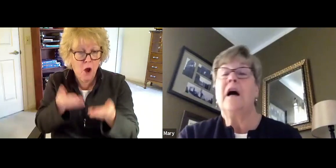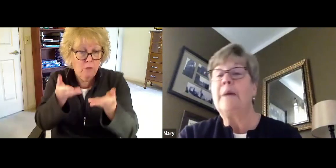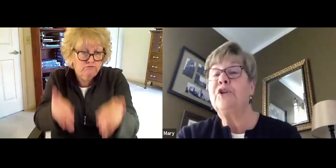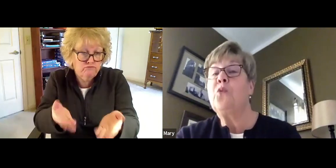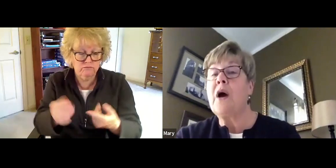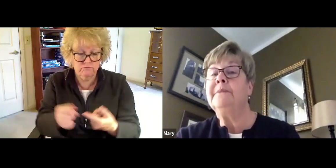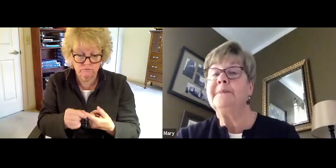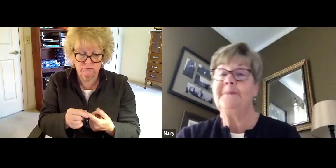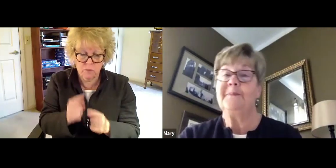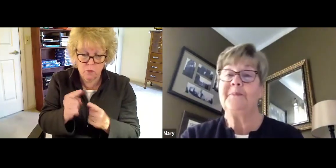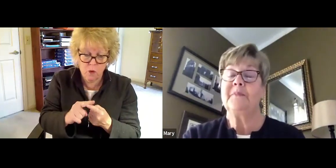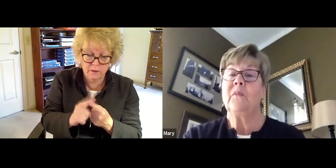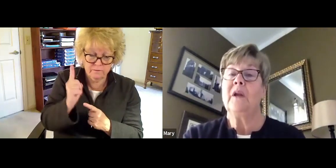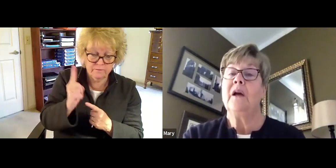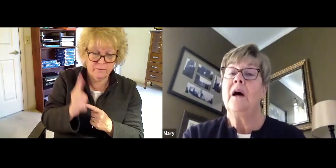Option one,